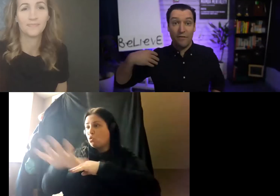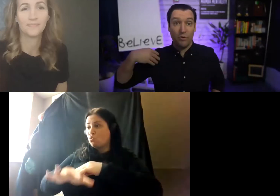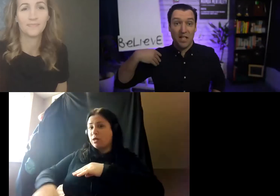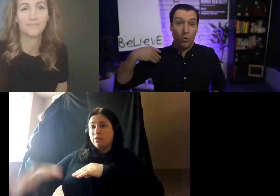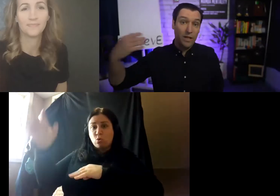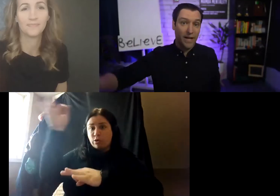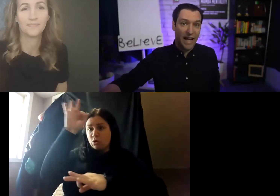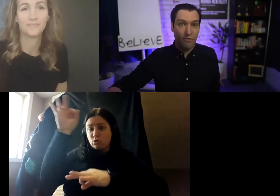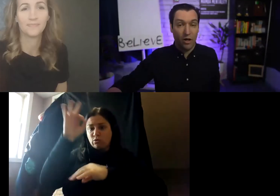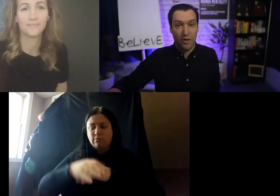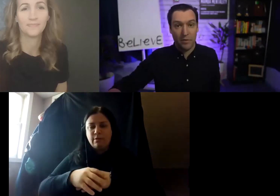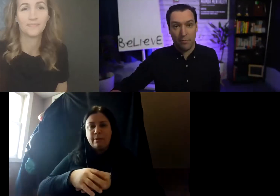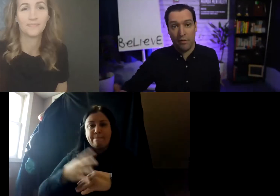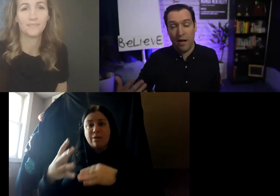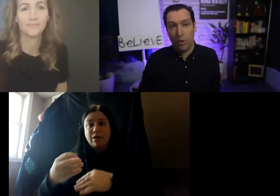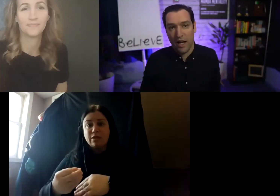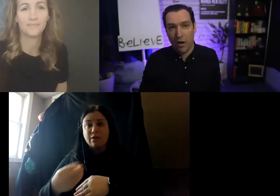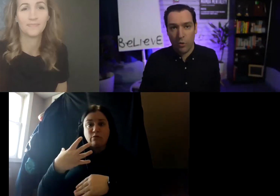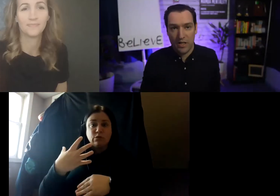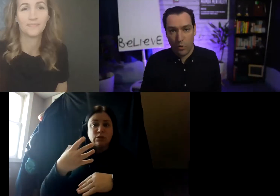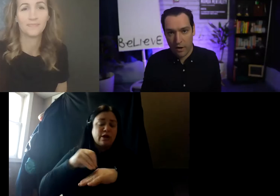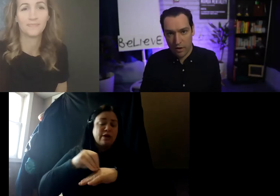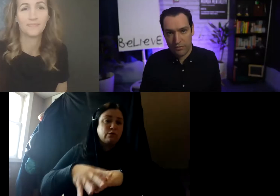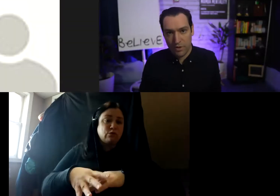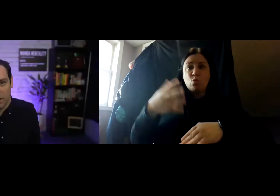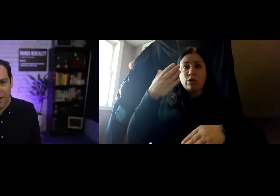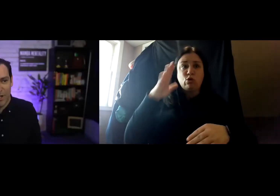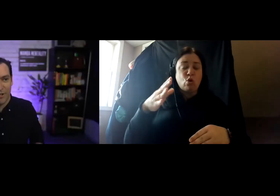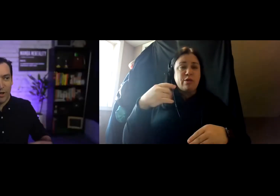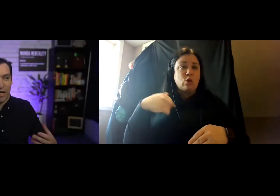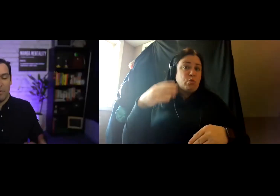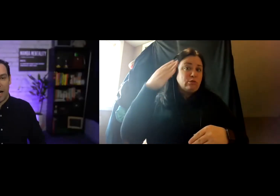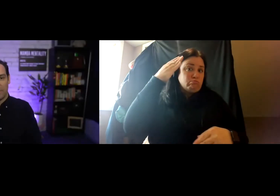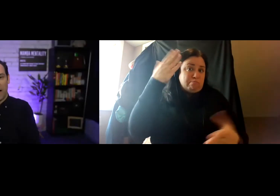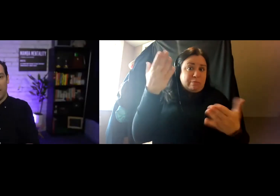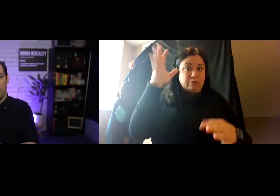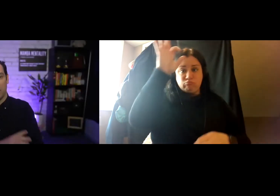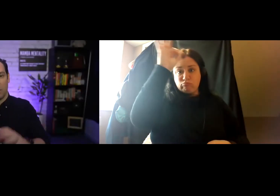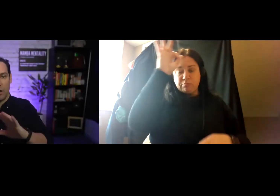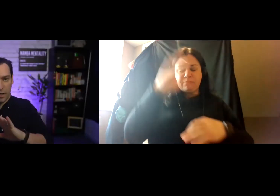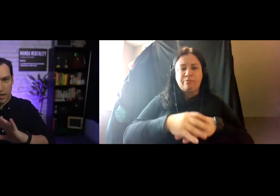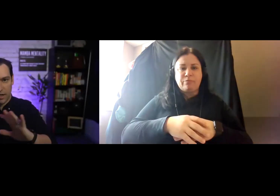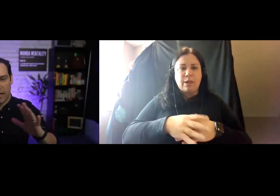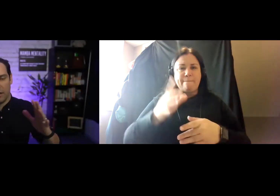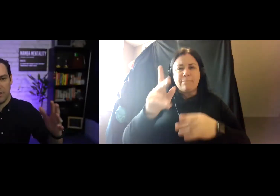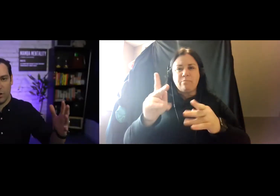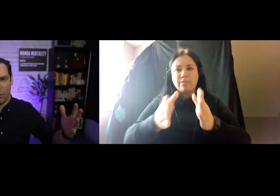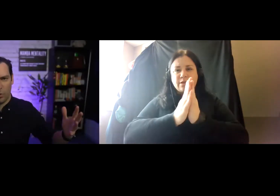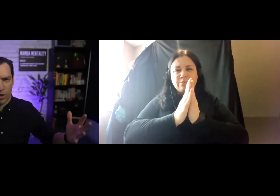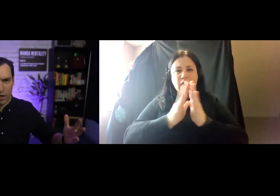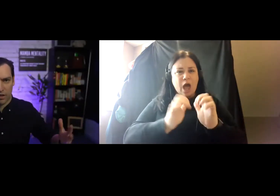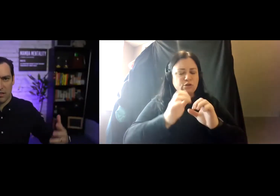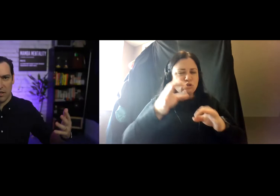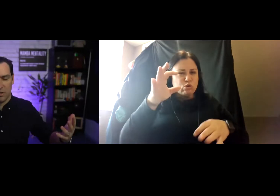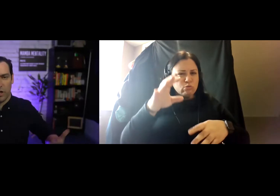the influence that we might have on other people that we're not always aware of. So a lot of people ask me, how did you get started in this? How does this all